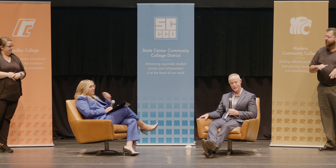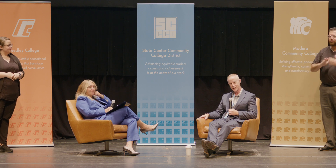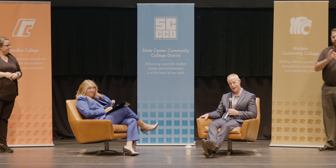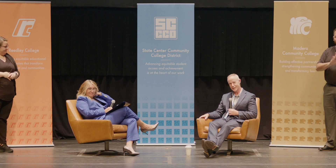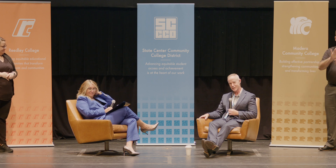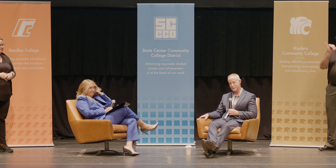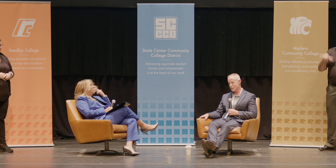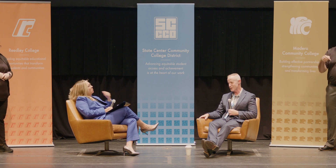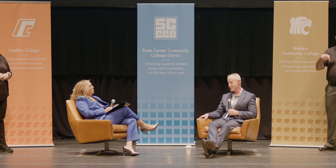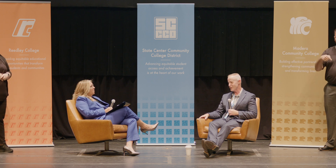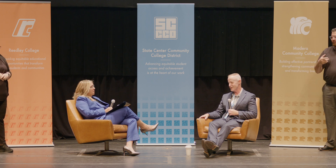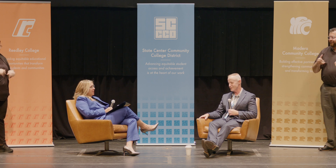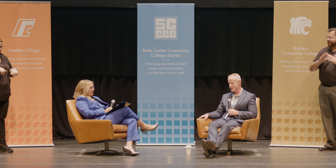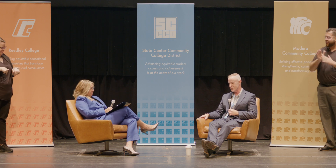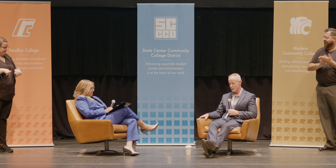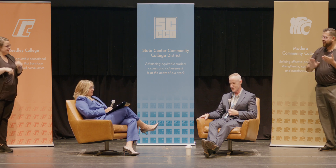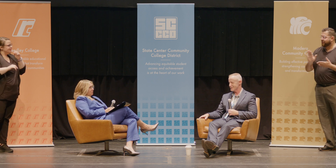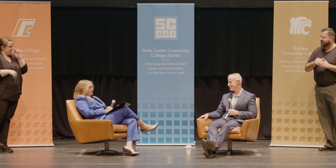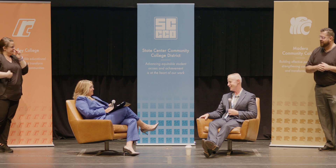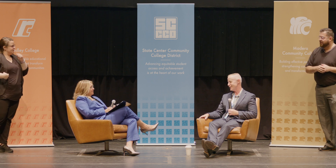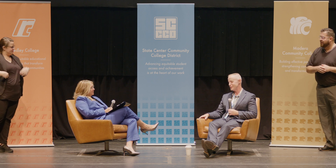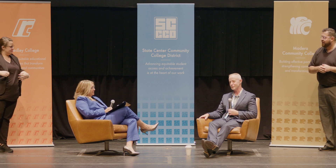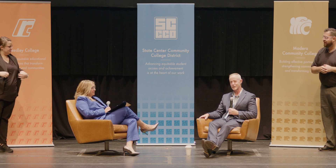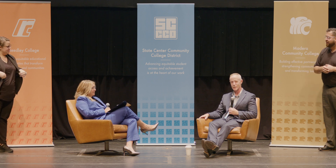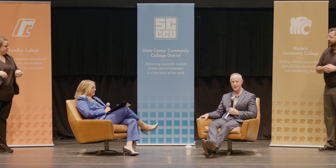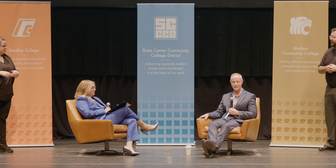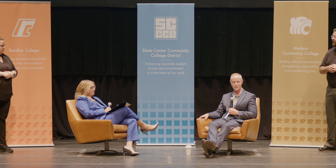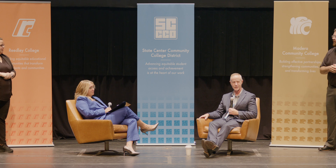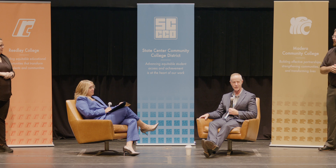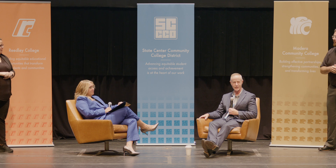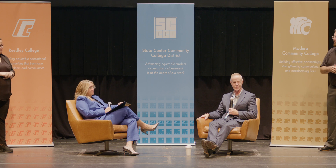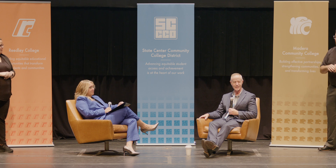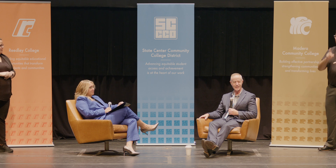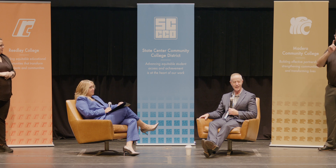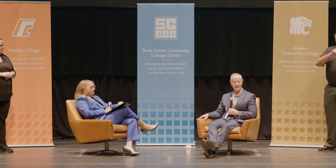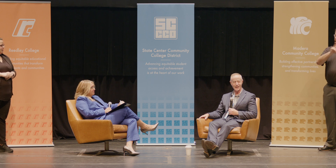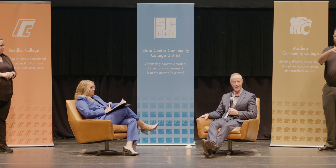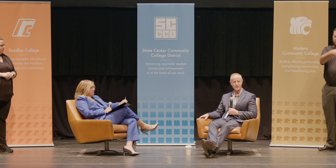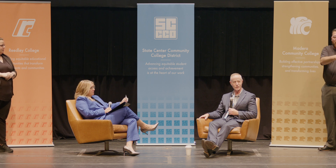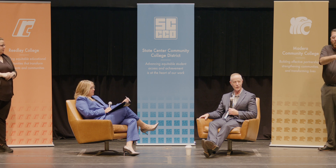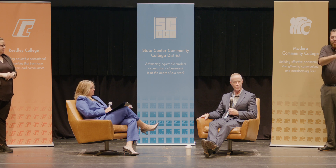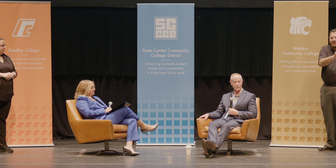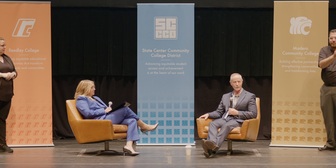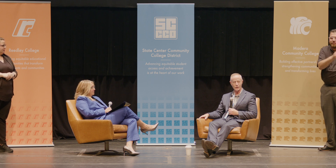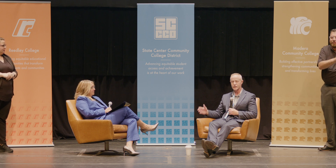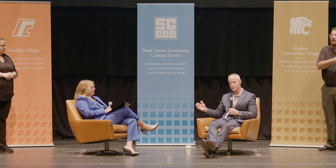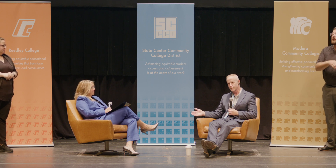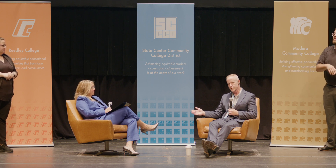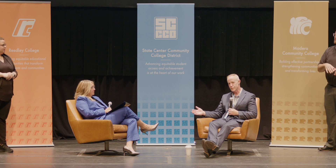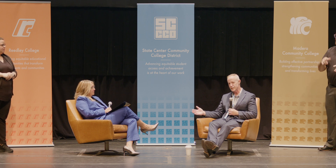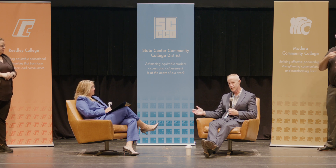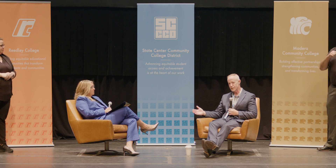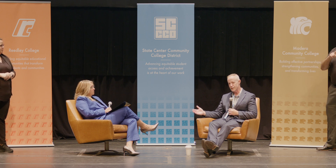Yuba College up north, far up north. Small district. well, I